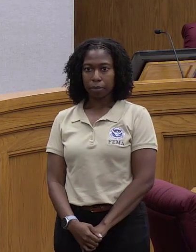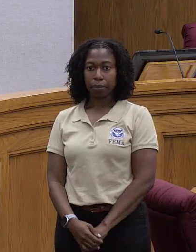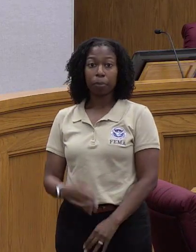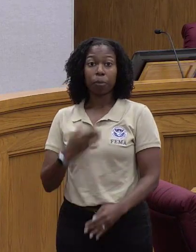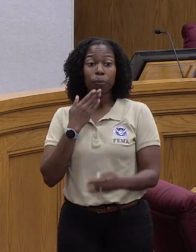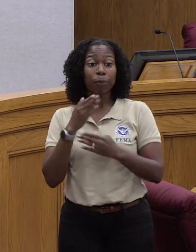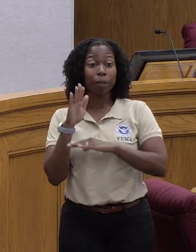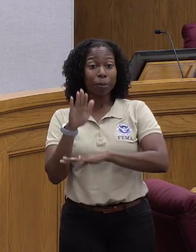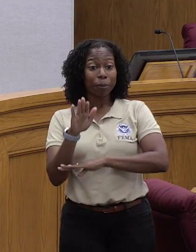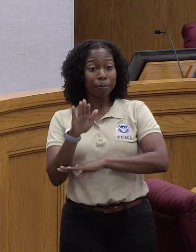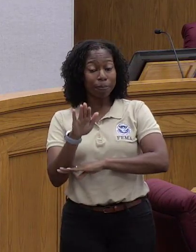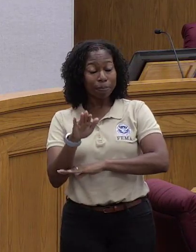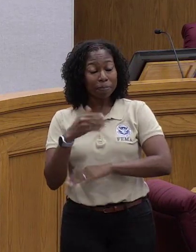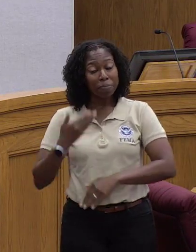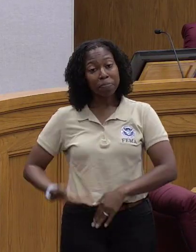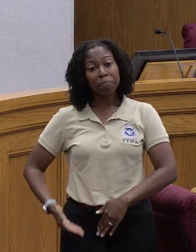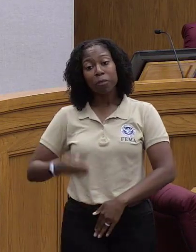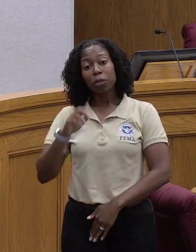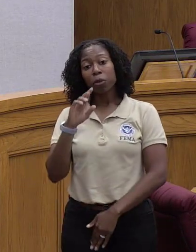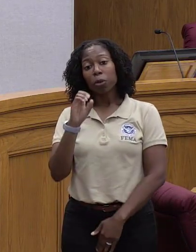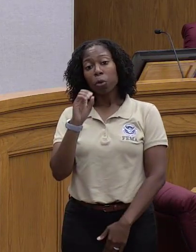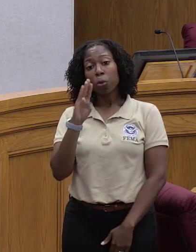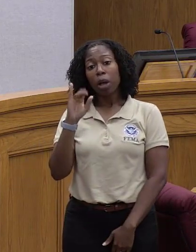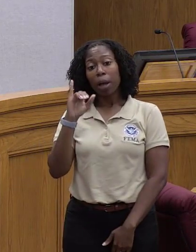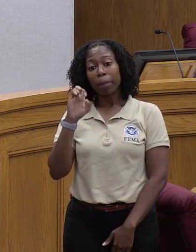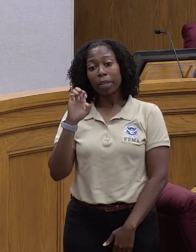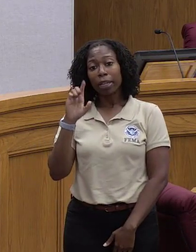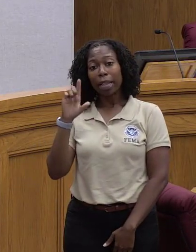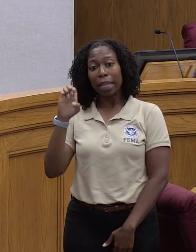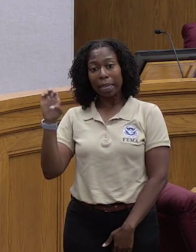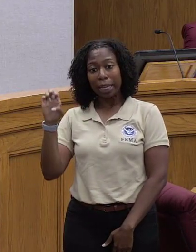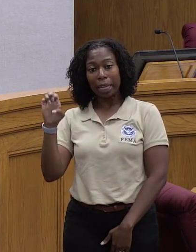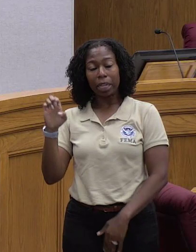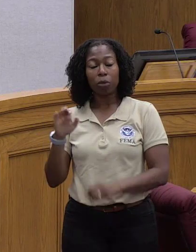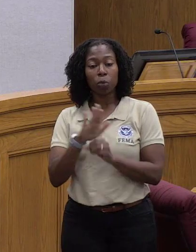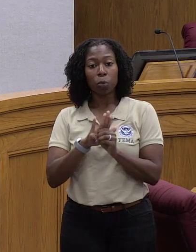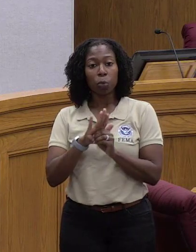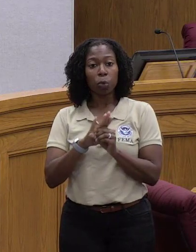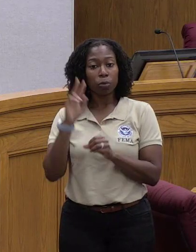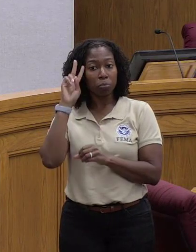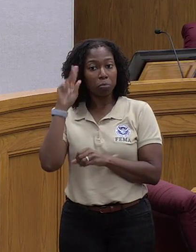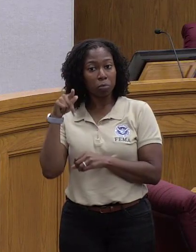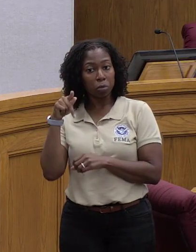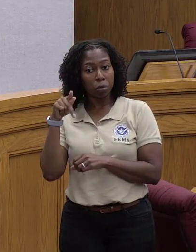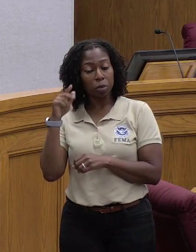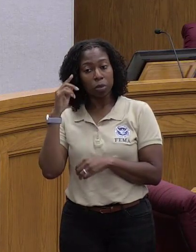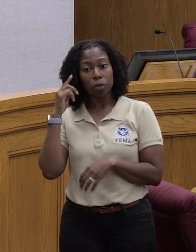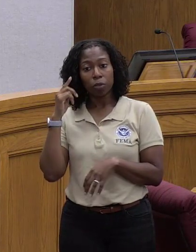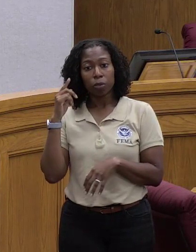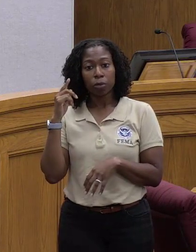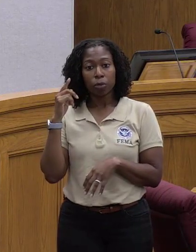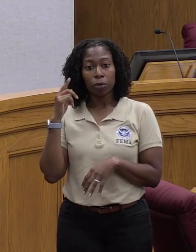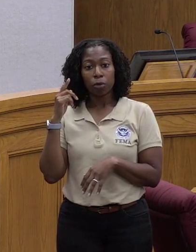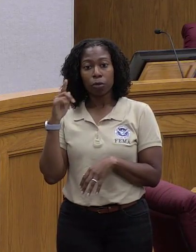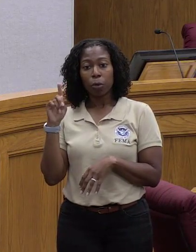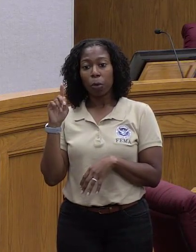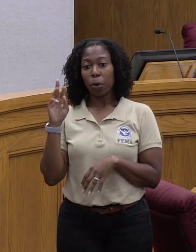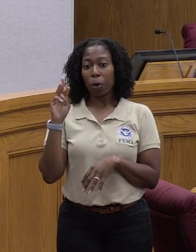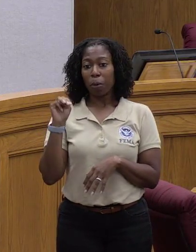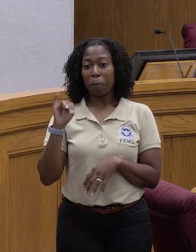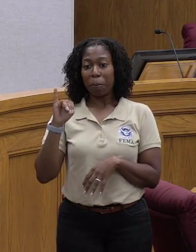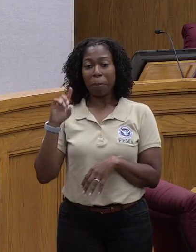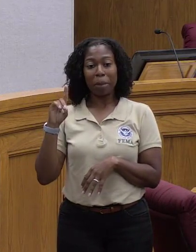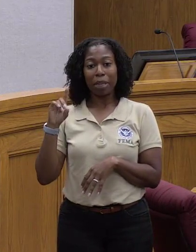Good afternoon. My name is Robbie Lee, and I'm the Regional Vice President for Altice's Mid-South region,